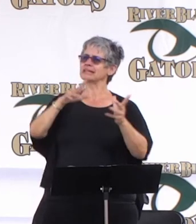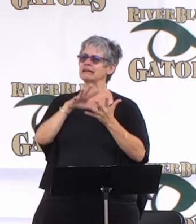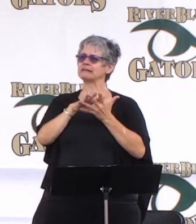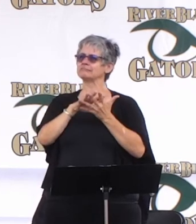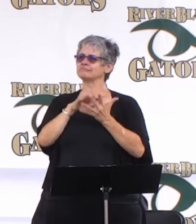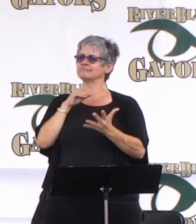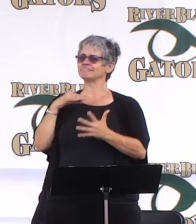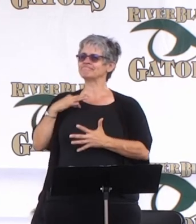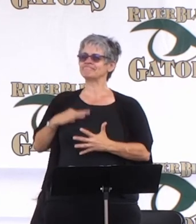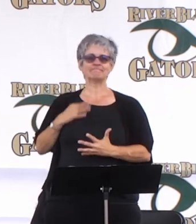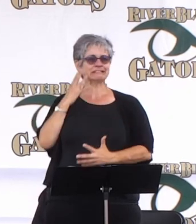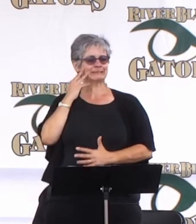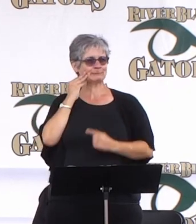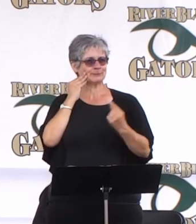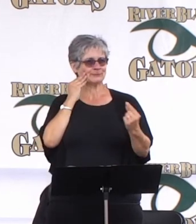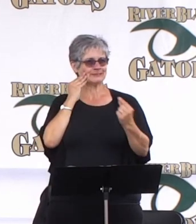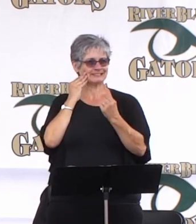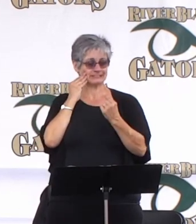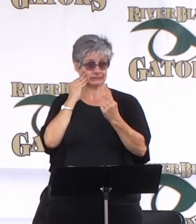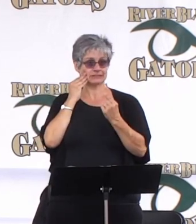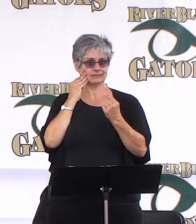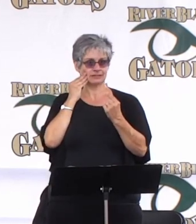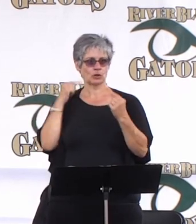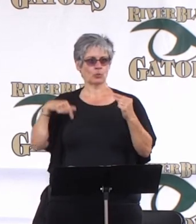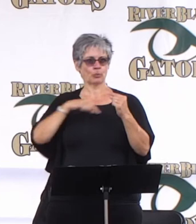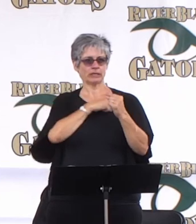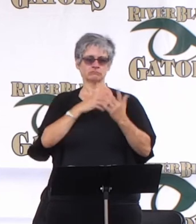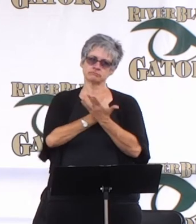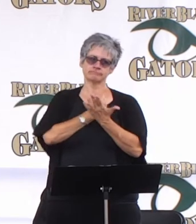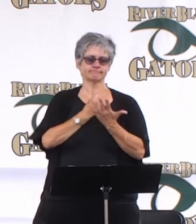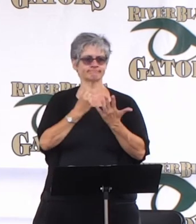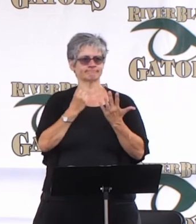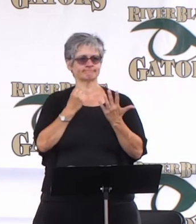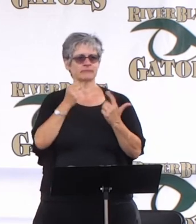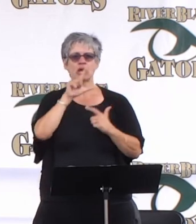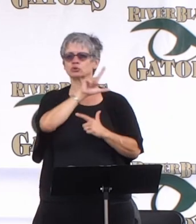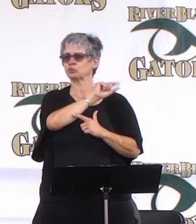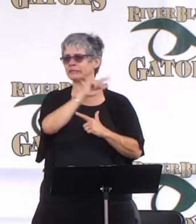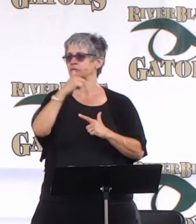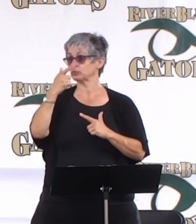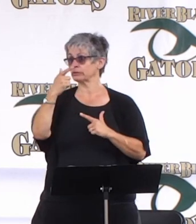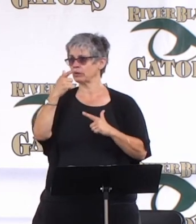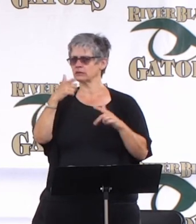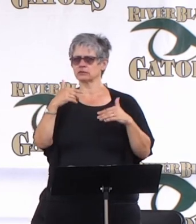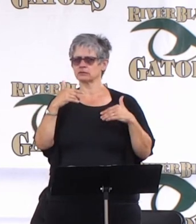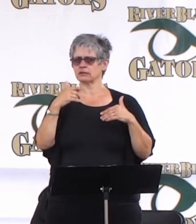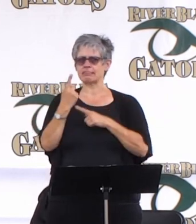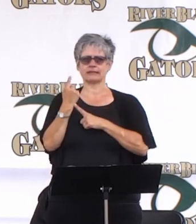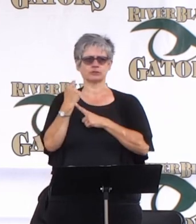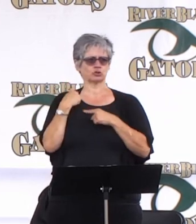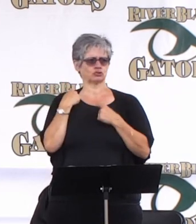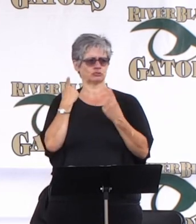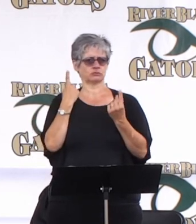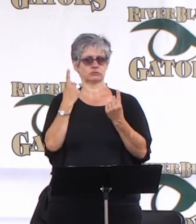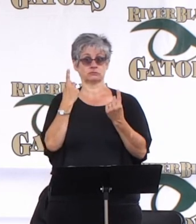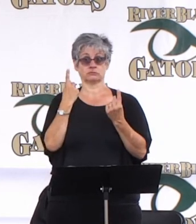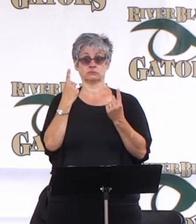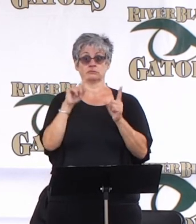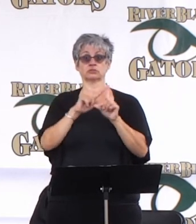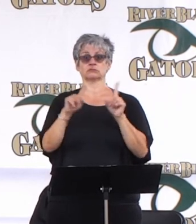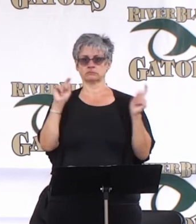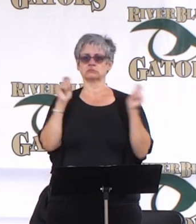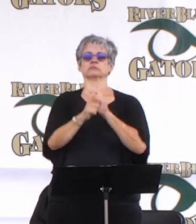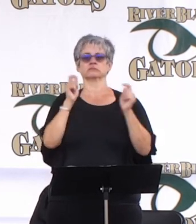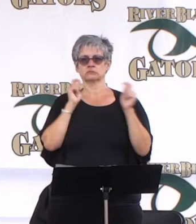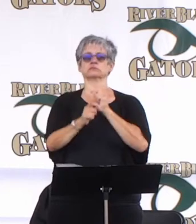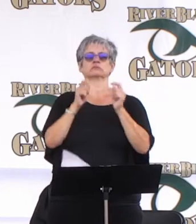life. And we, the class of 21, definitely made the most of this year. This past year has not been like any other. After another, we've